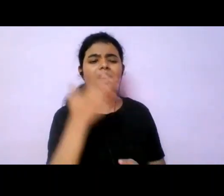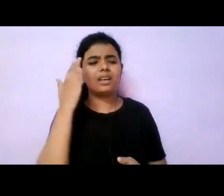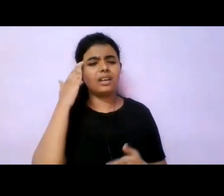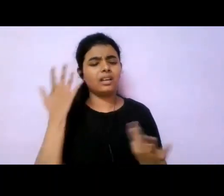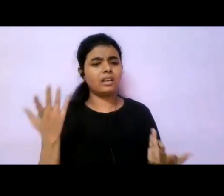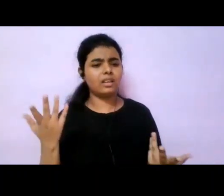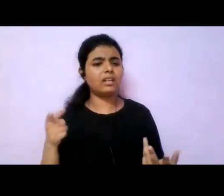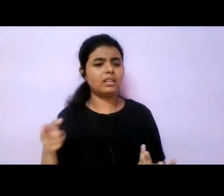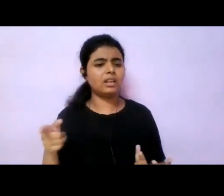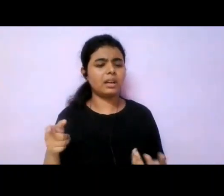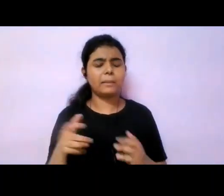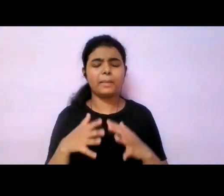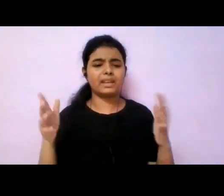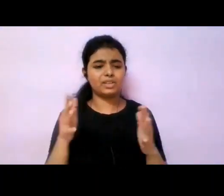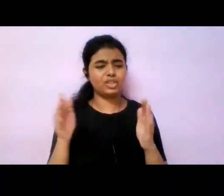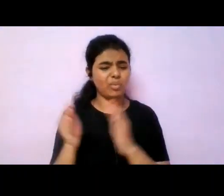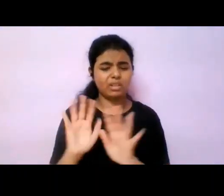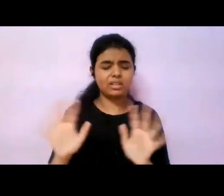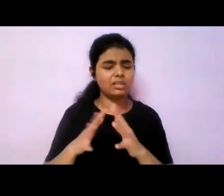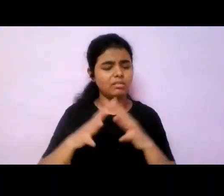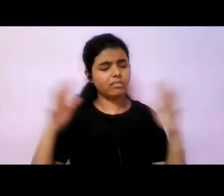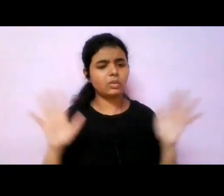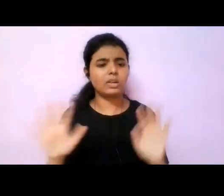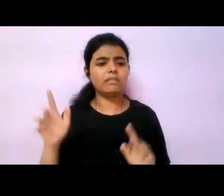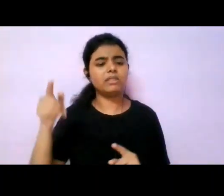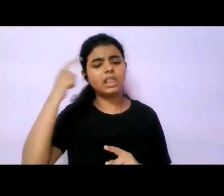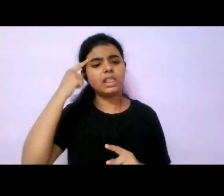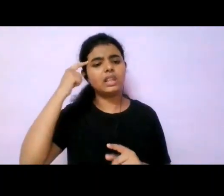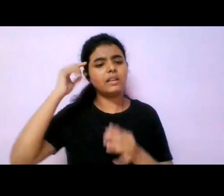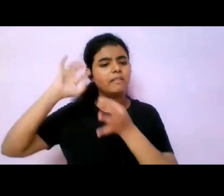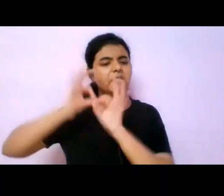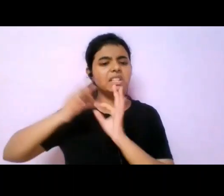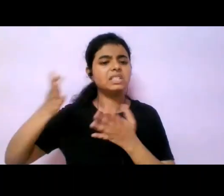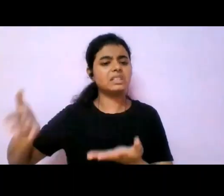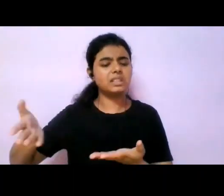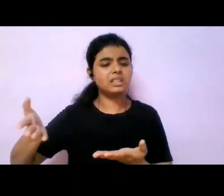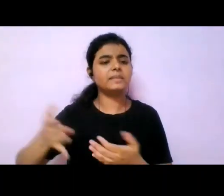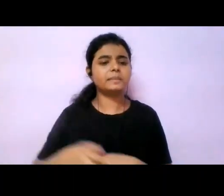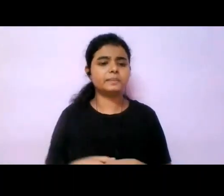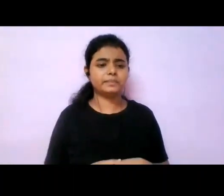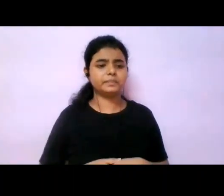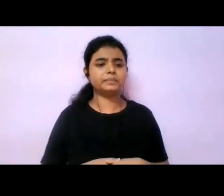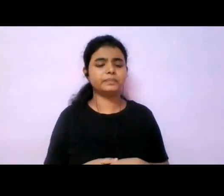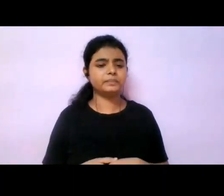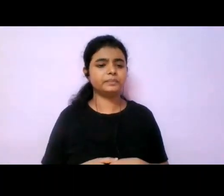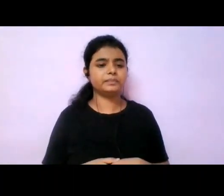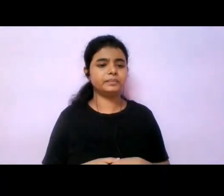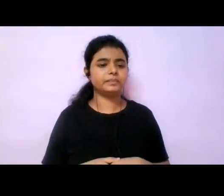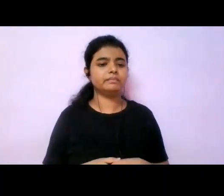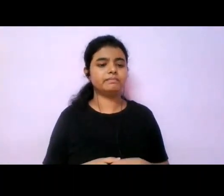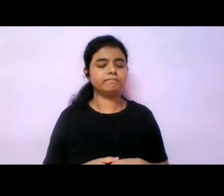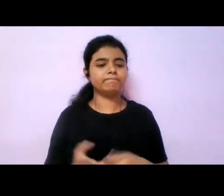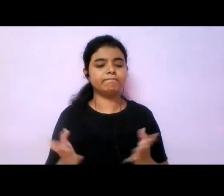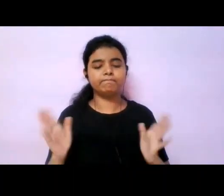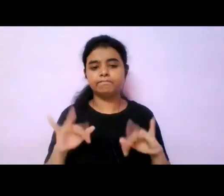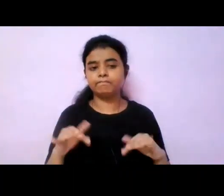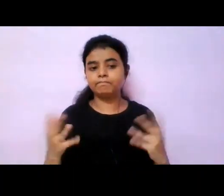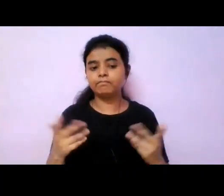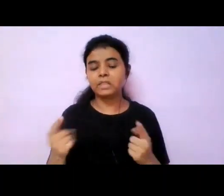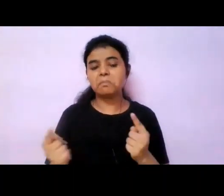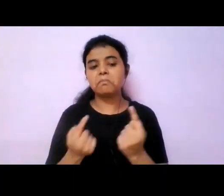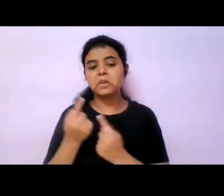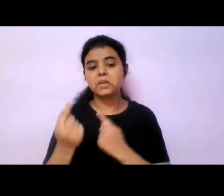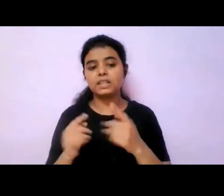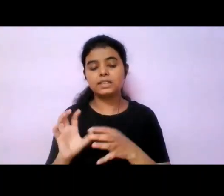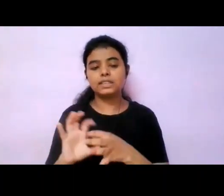this is where disability studies has always been strong, because of course it comes from, and has come from, the politics